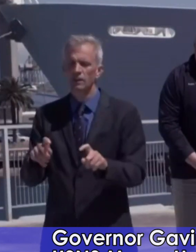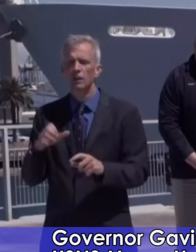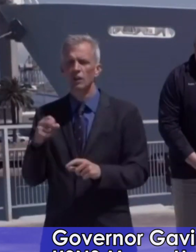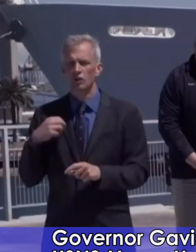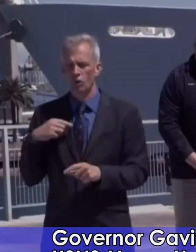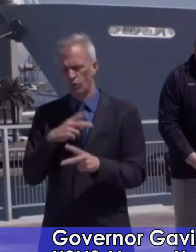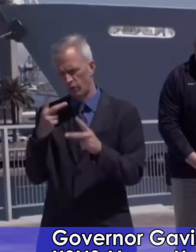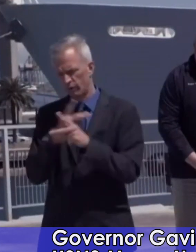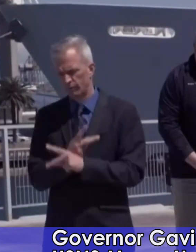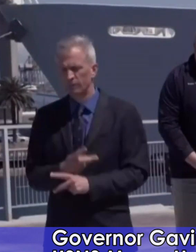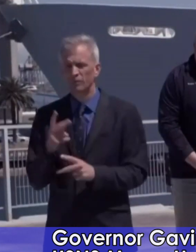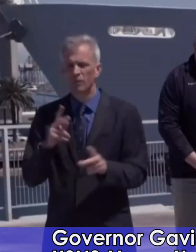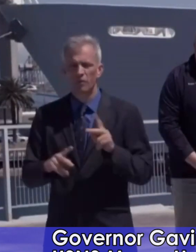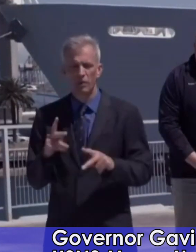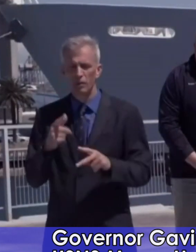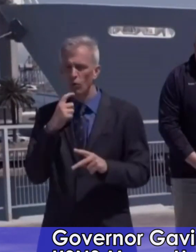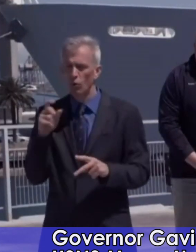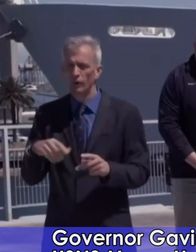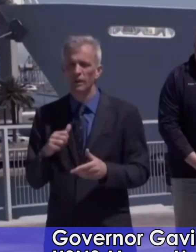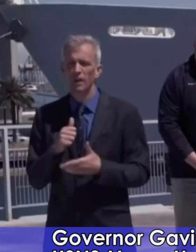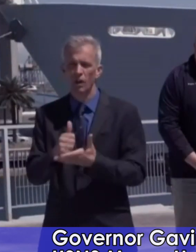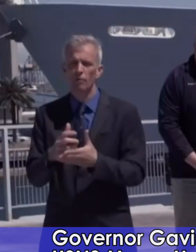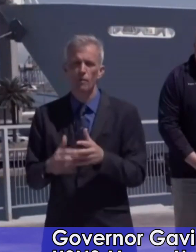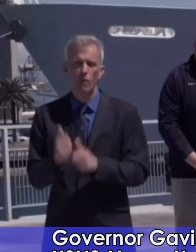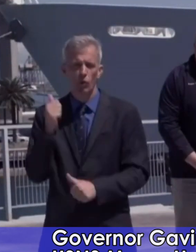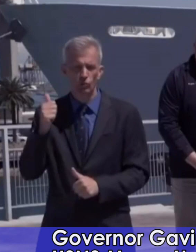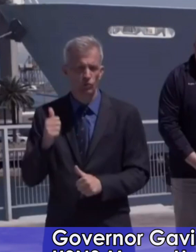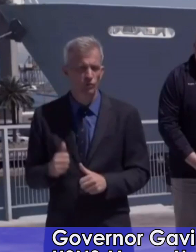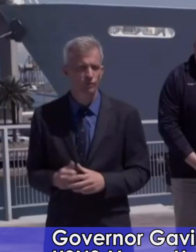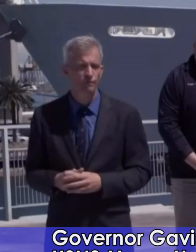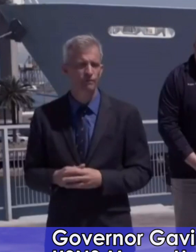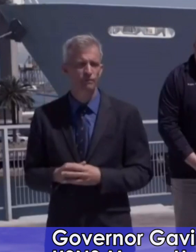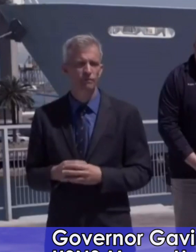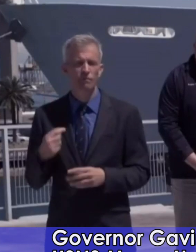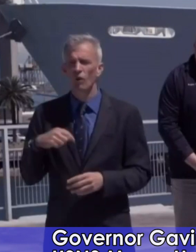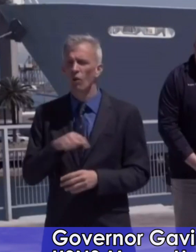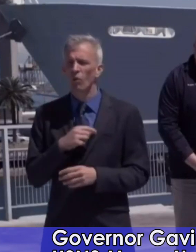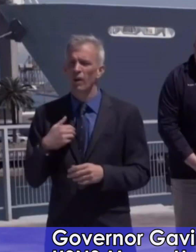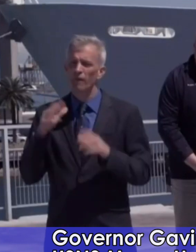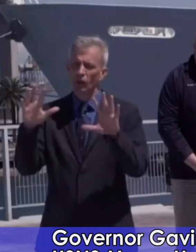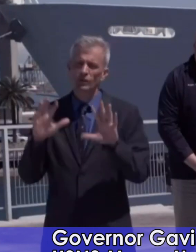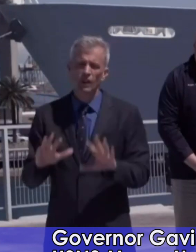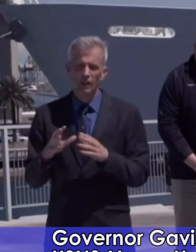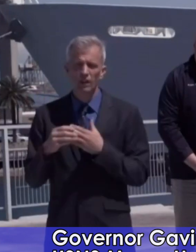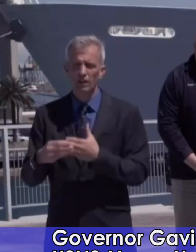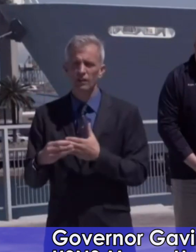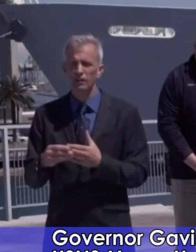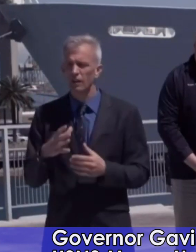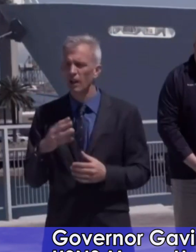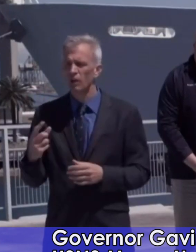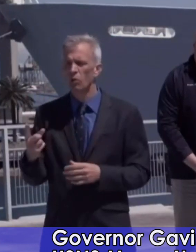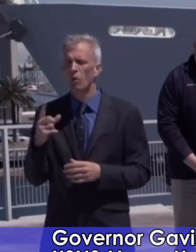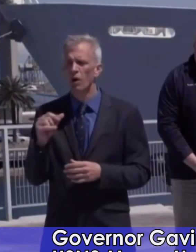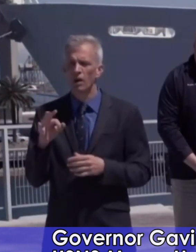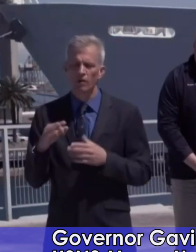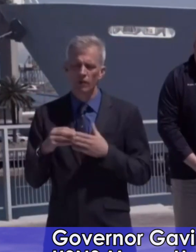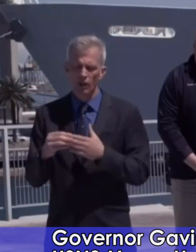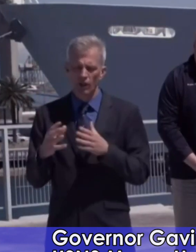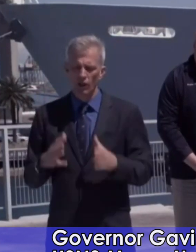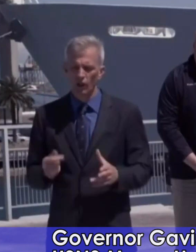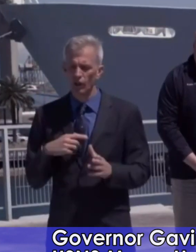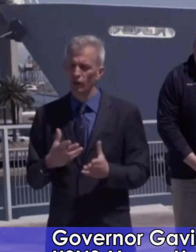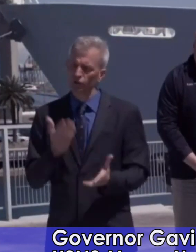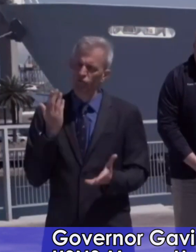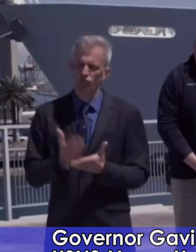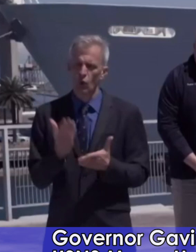and move people throughout the system. That said, we have outstanding leadership, and one of those that demonstrably has